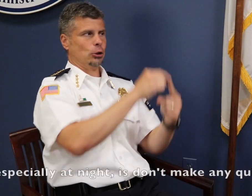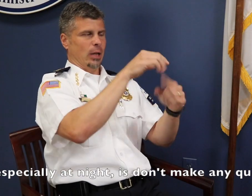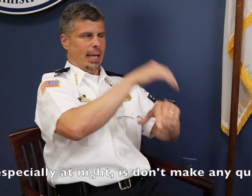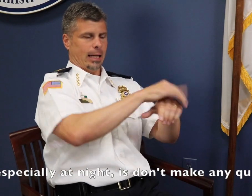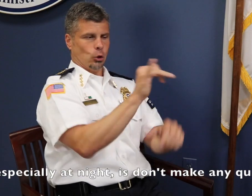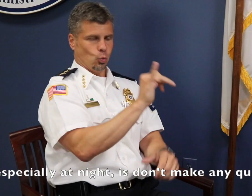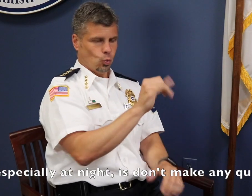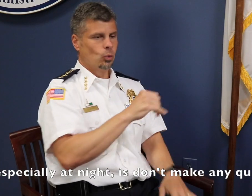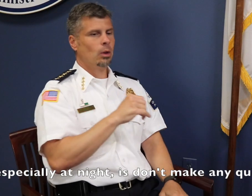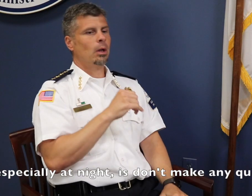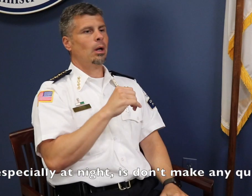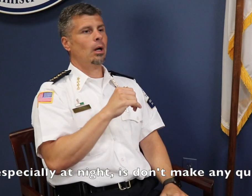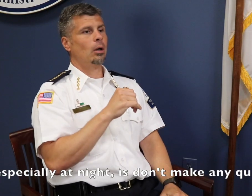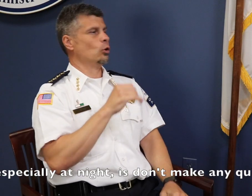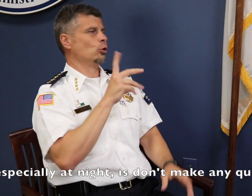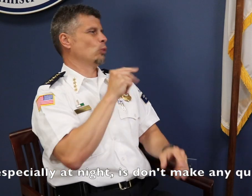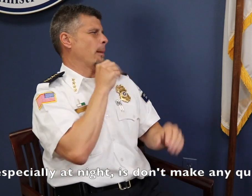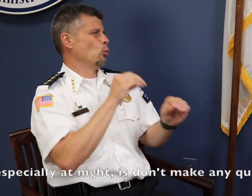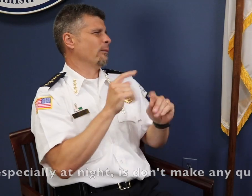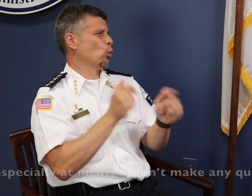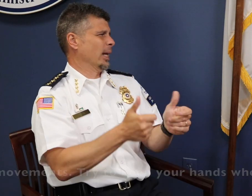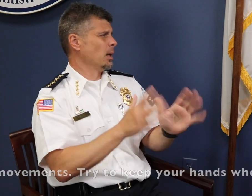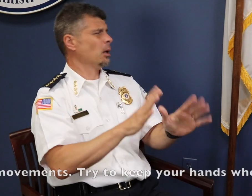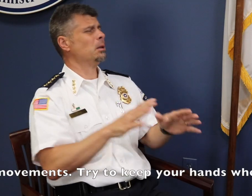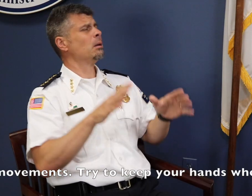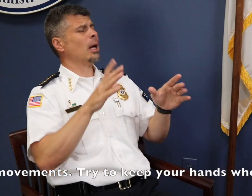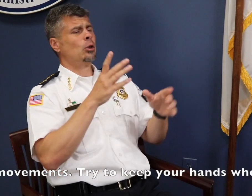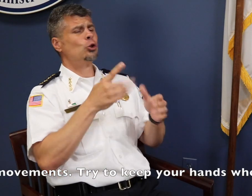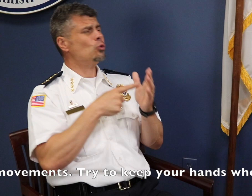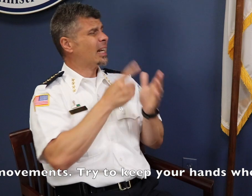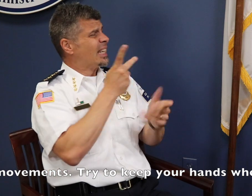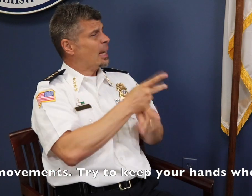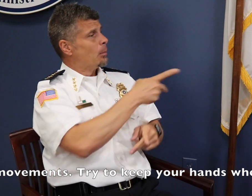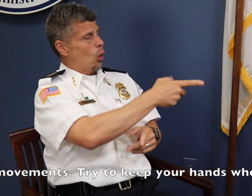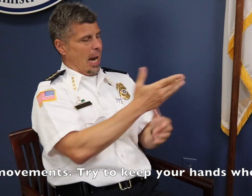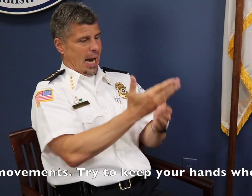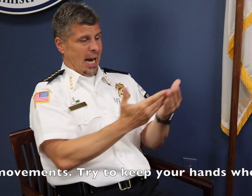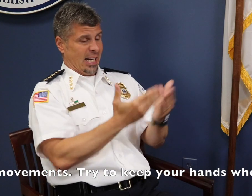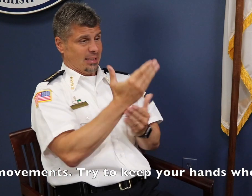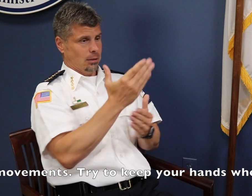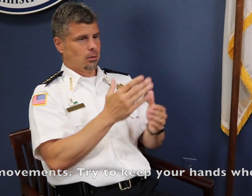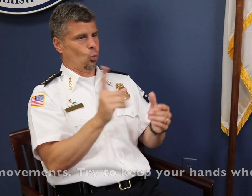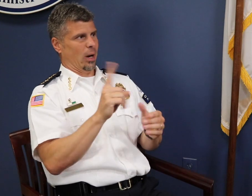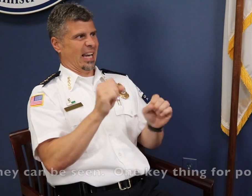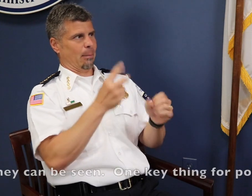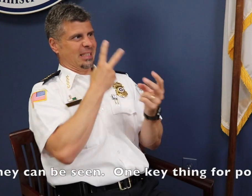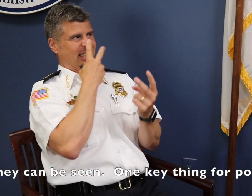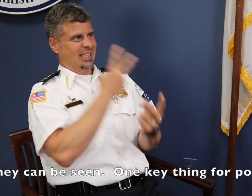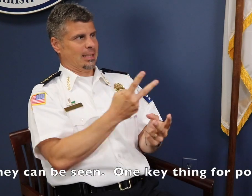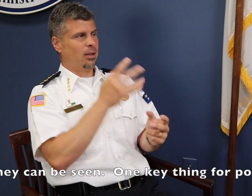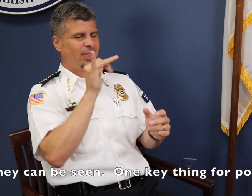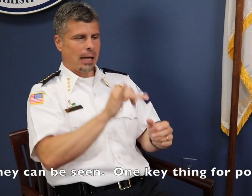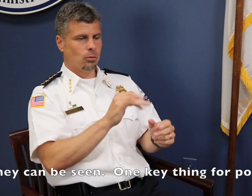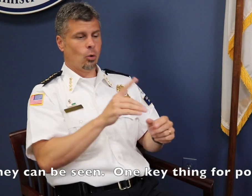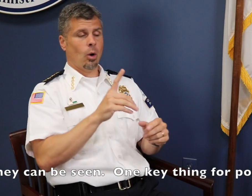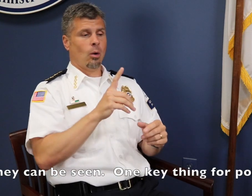day and night, and especially at night, is don't make any quick movements. Try to keep your hands where they can be